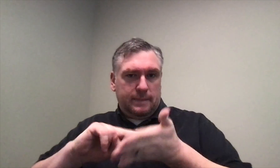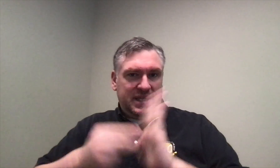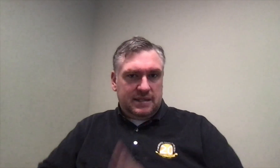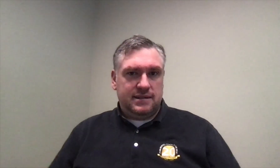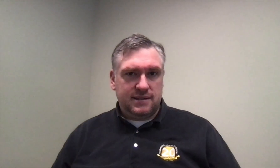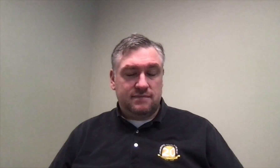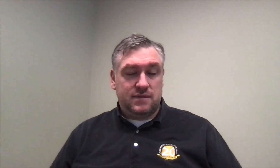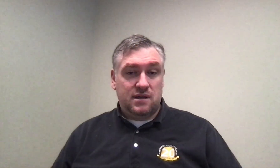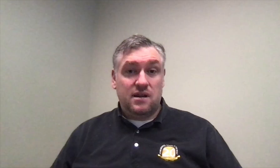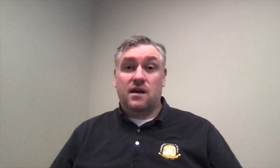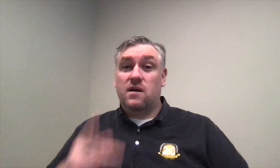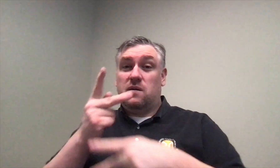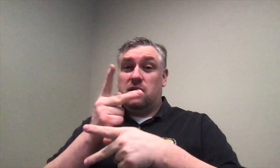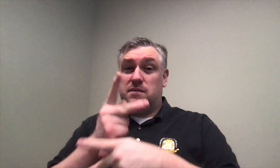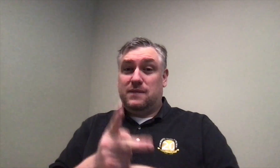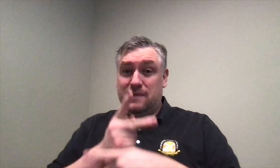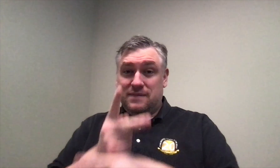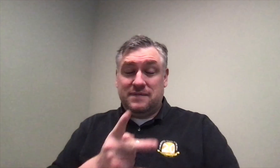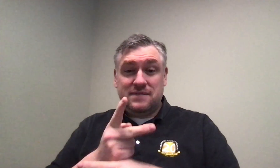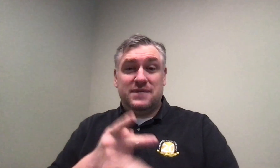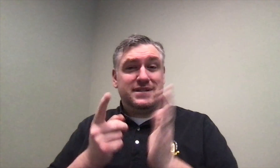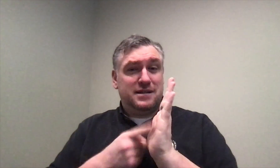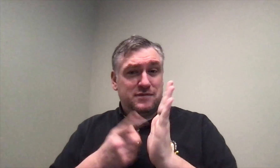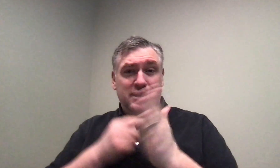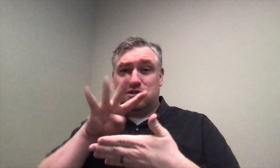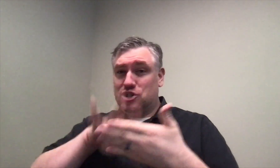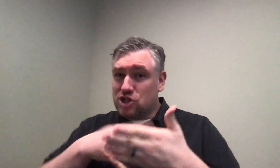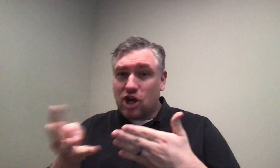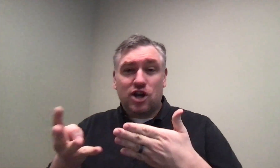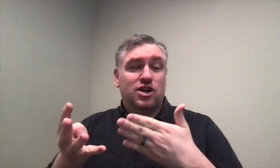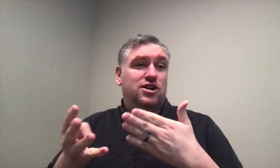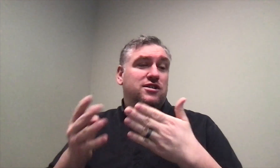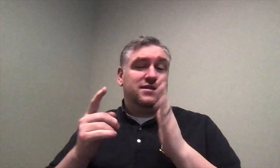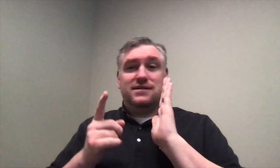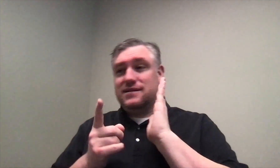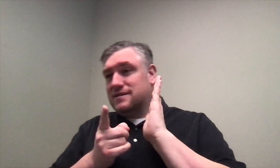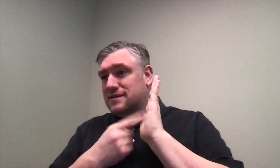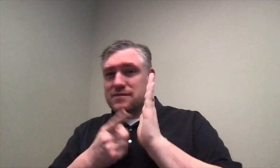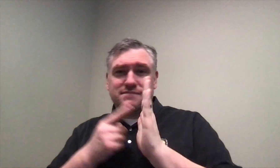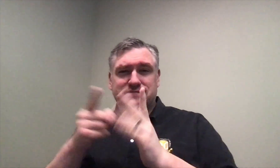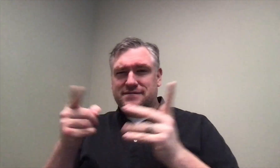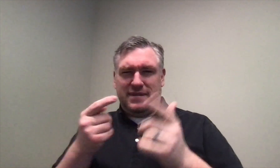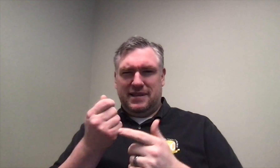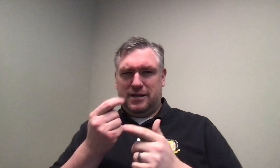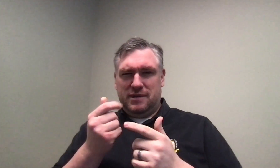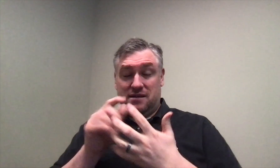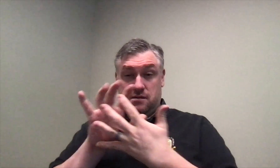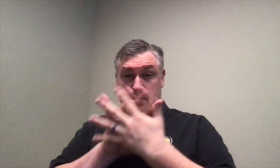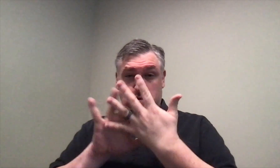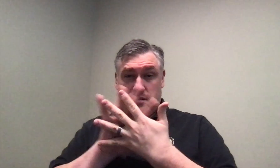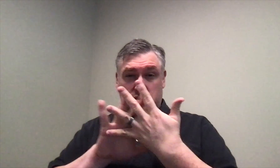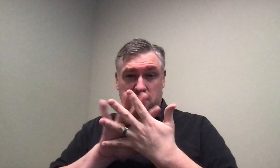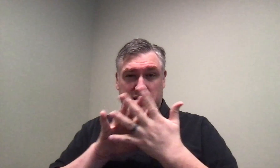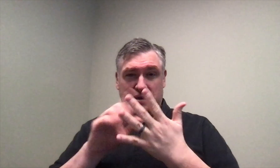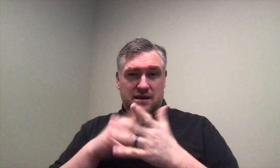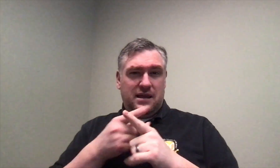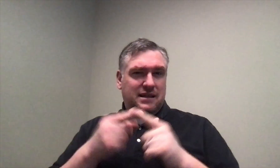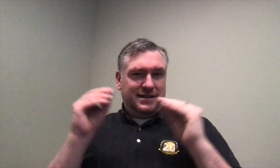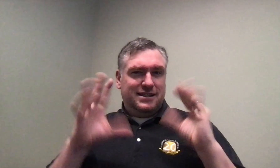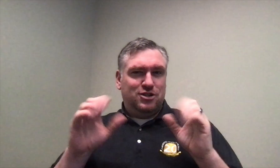score. But be careful. Sometimes the charts or whatever is a little confusing, and then teachers try and explain